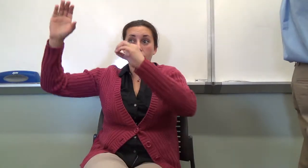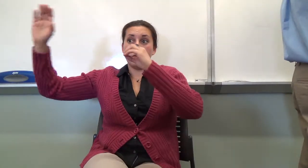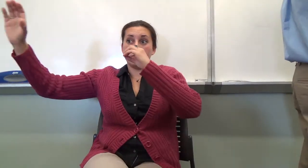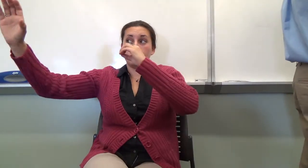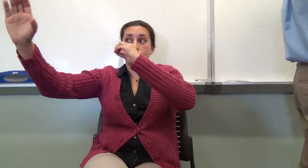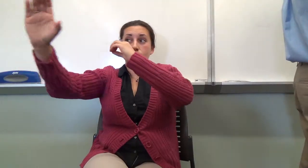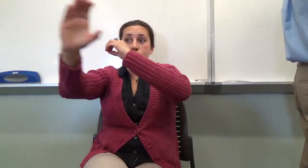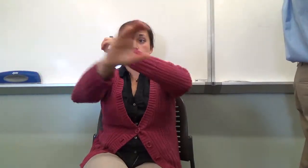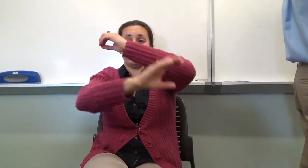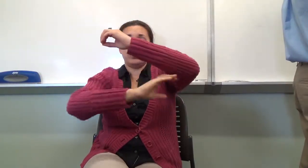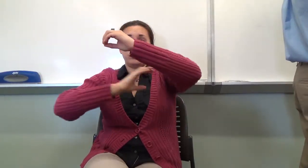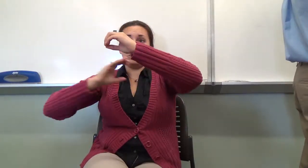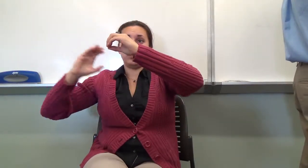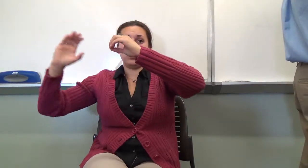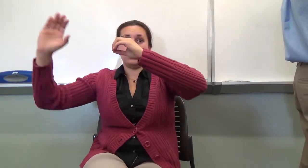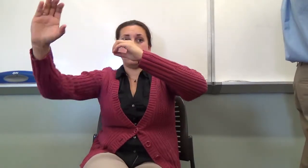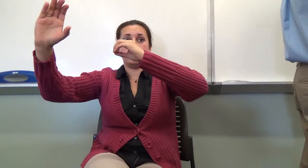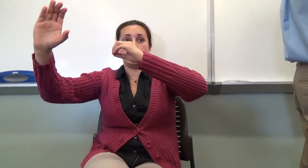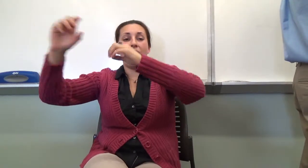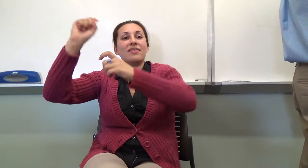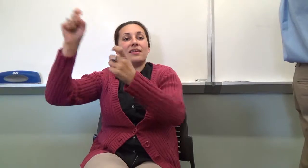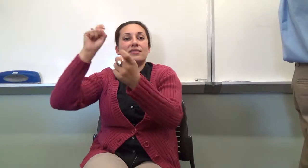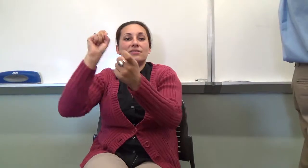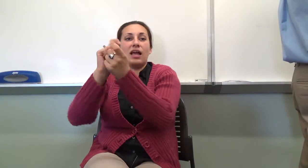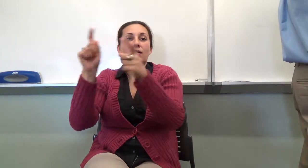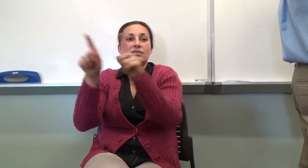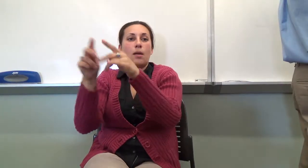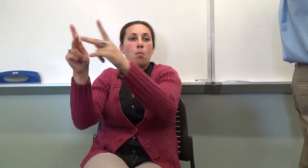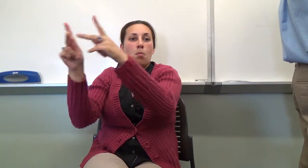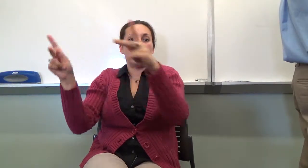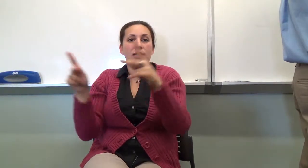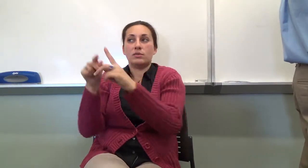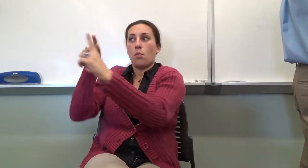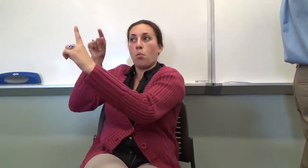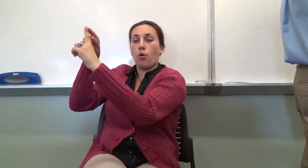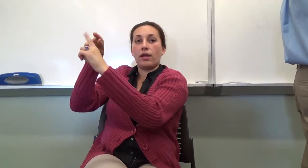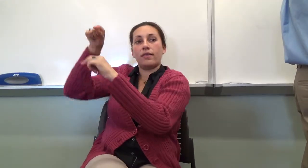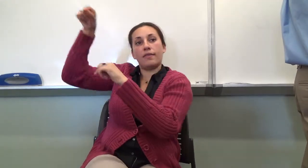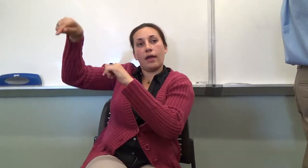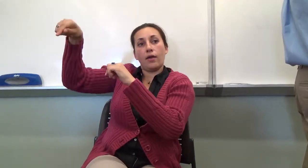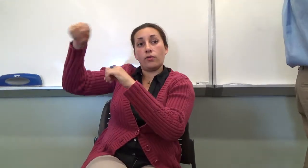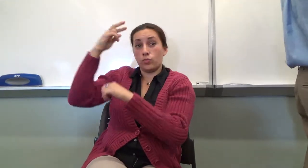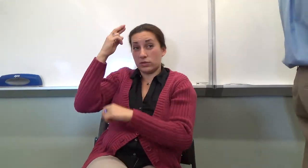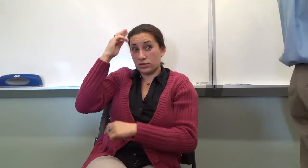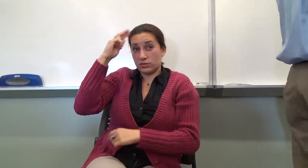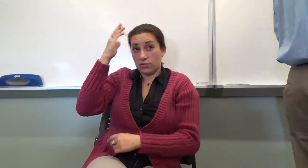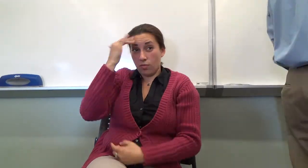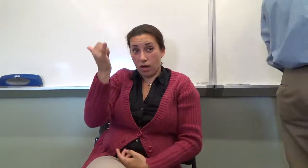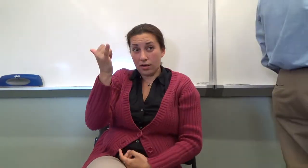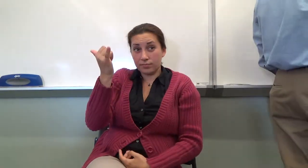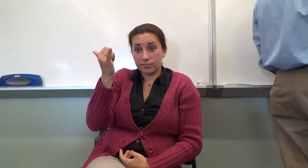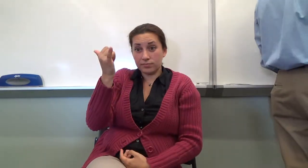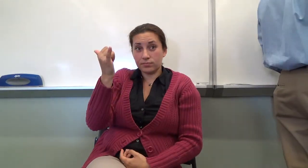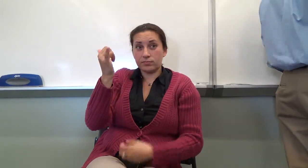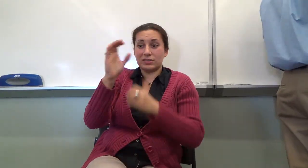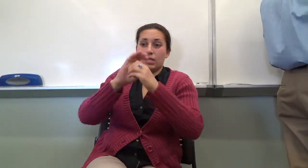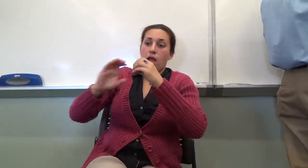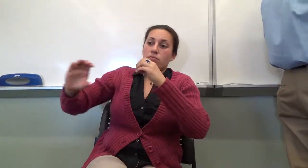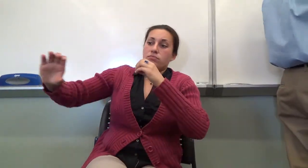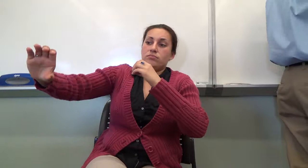had been a year ago. And therefore, they reasoned that the sun was going, shall we say, around a circle. Now, this